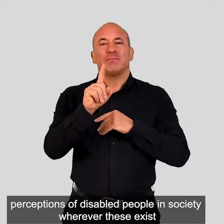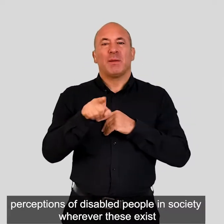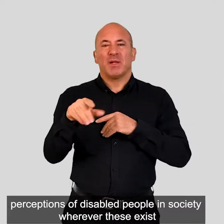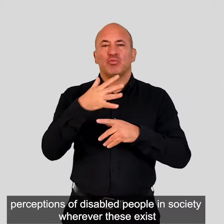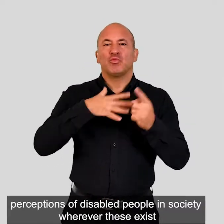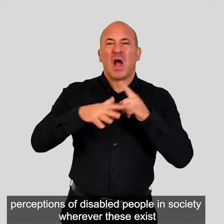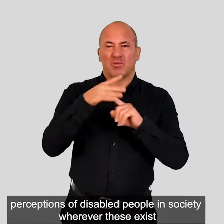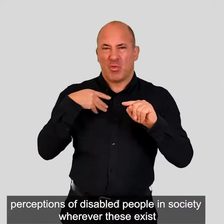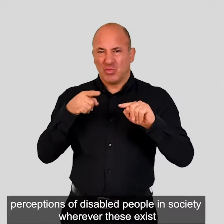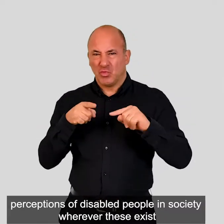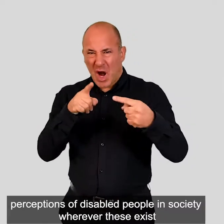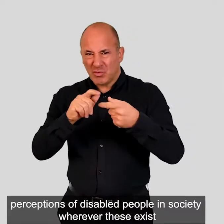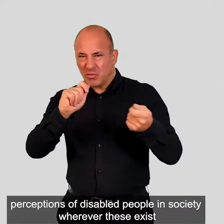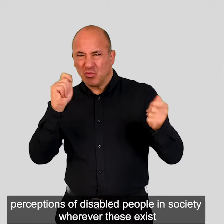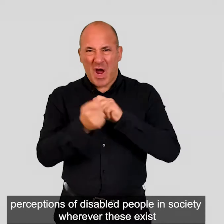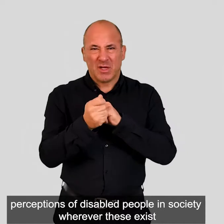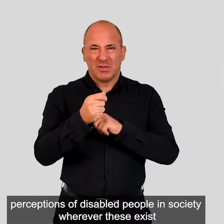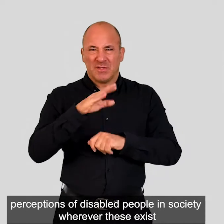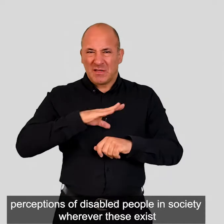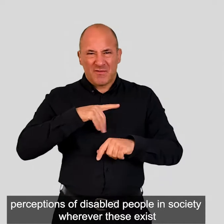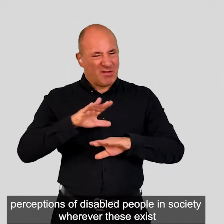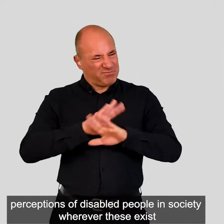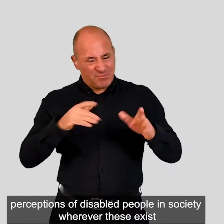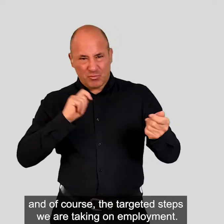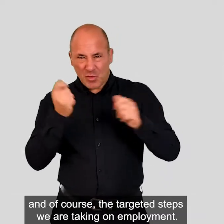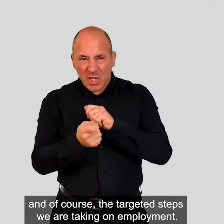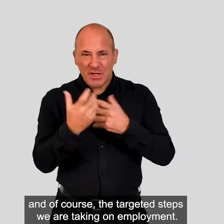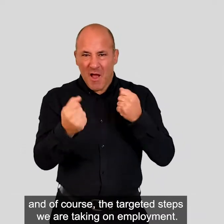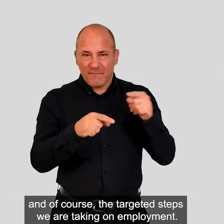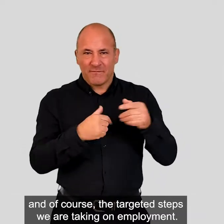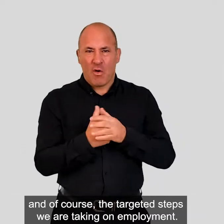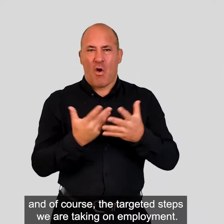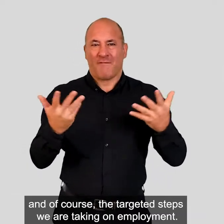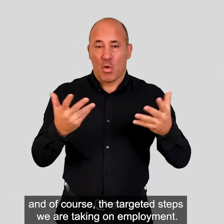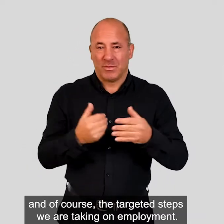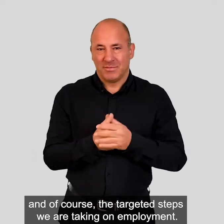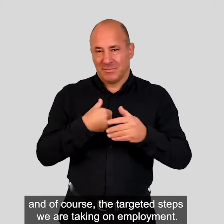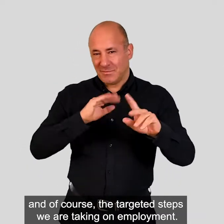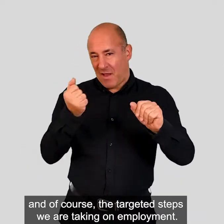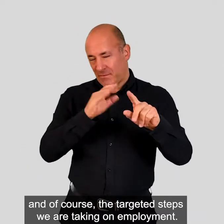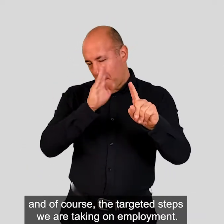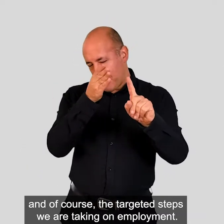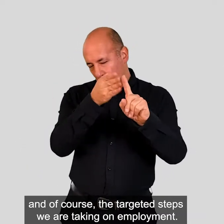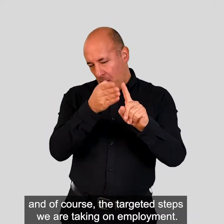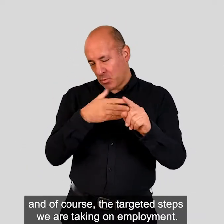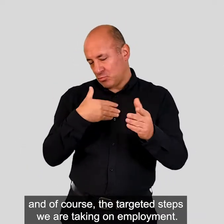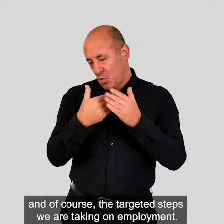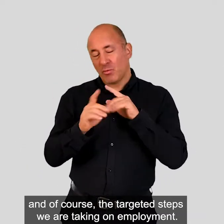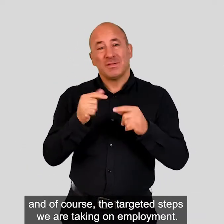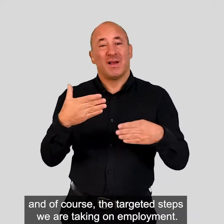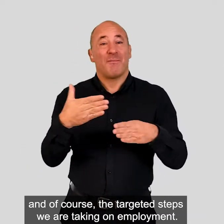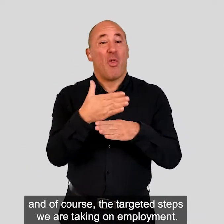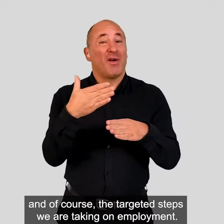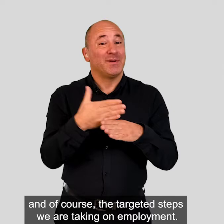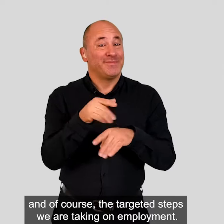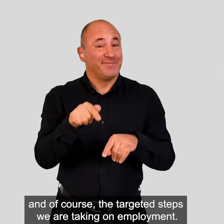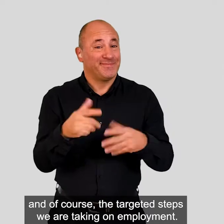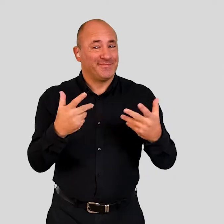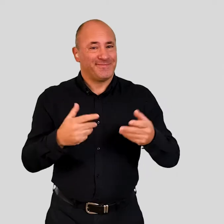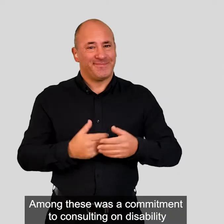in society wherever these exist, and of course, the targeted steps we are taking on employment.